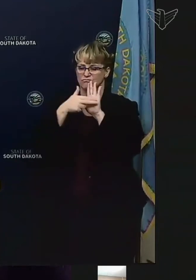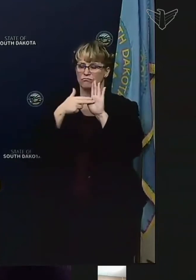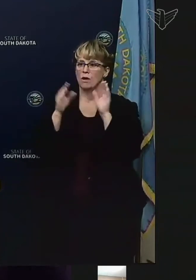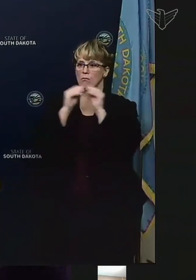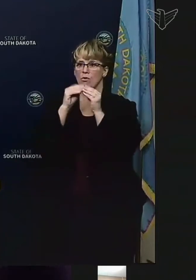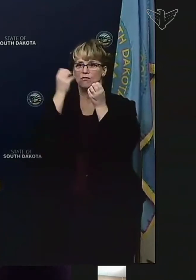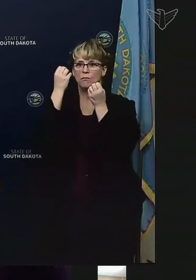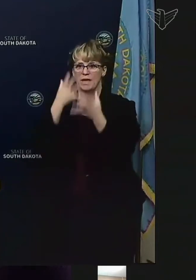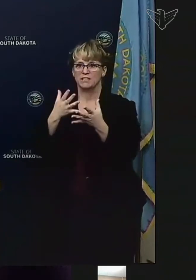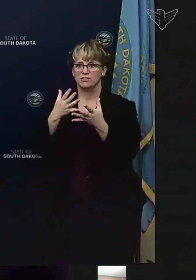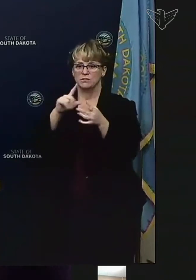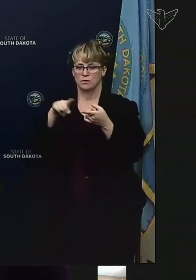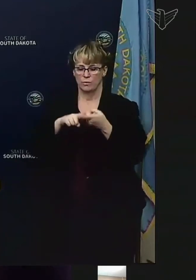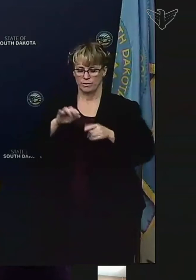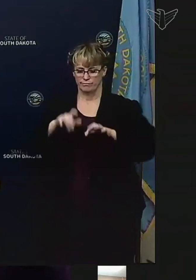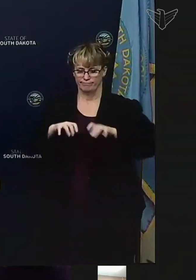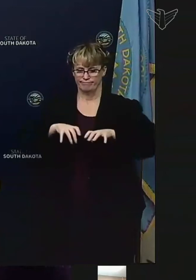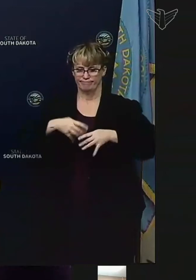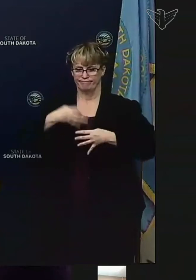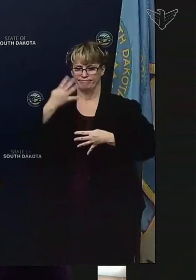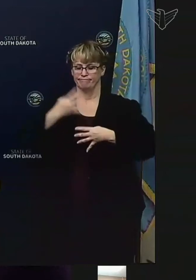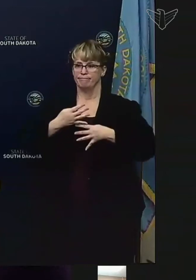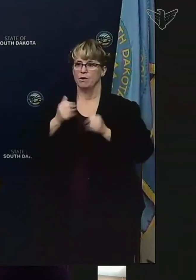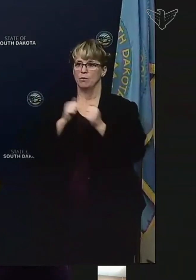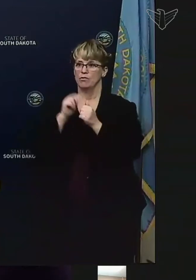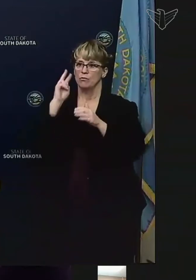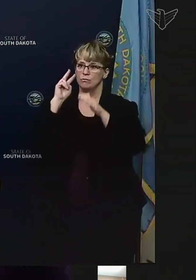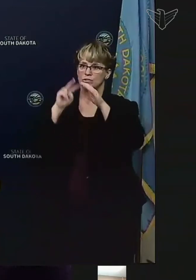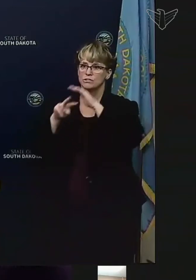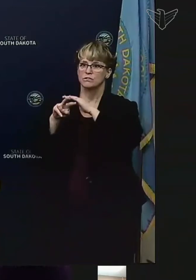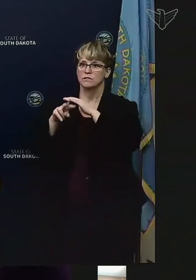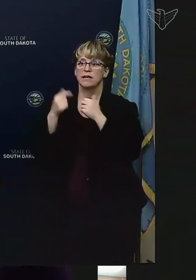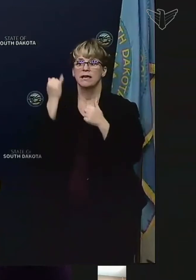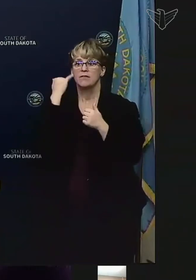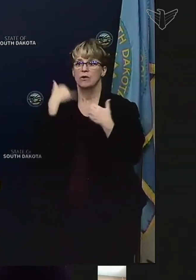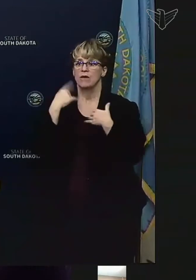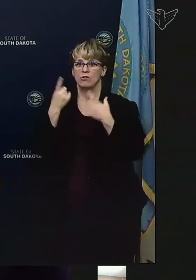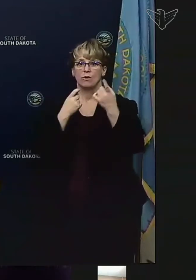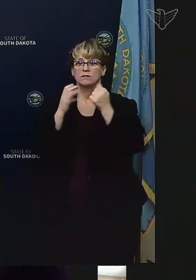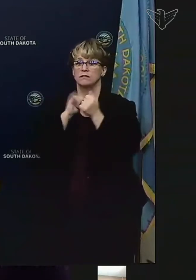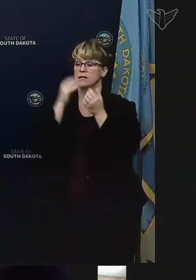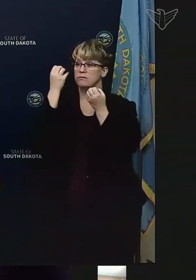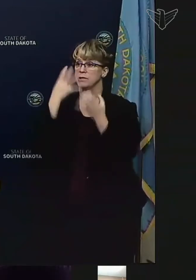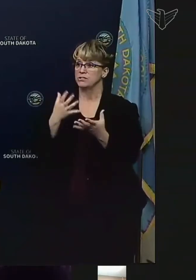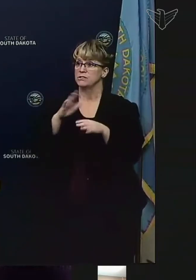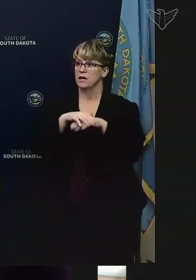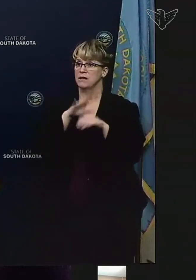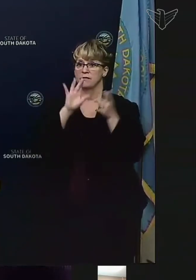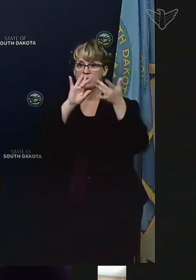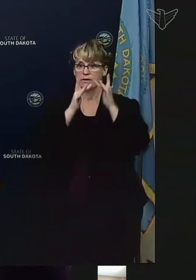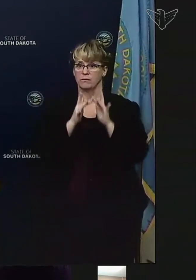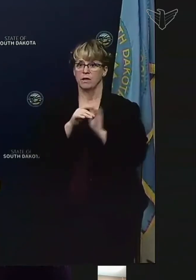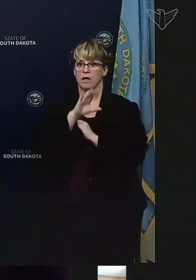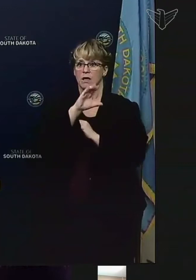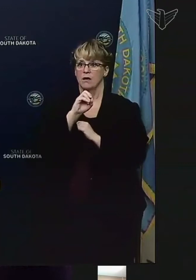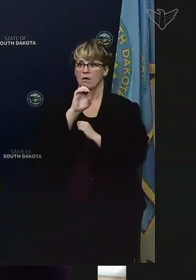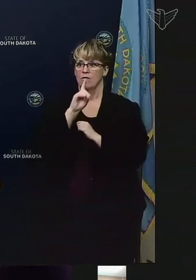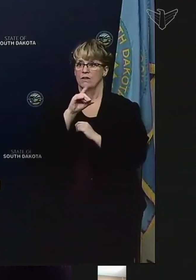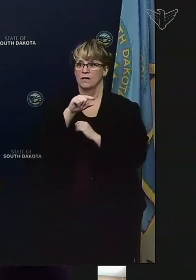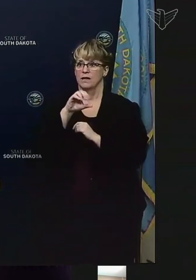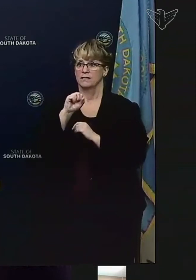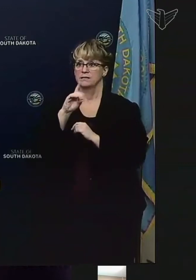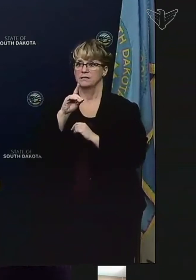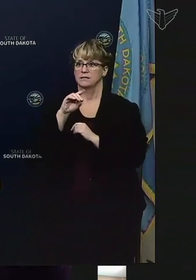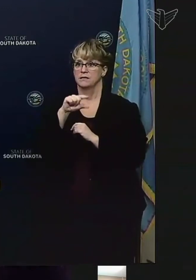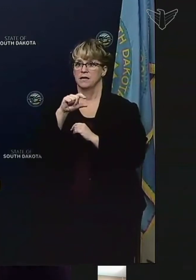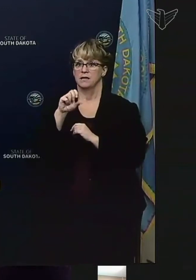lot more information on what went into these projections. So if you have questions about that, all that information is on the website at covid.sd.gov.